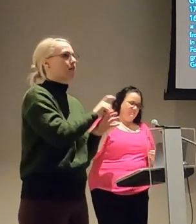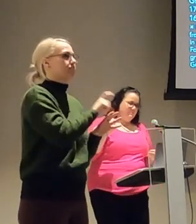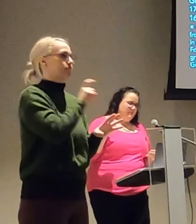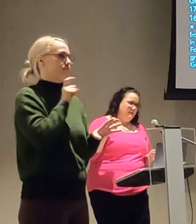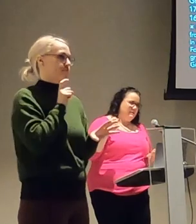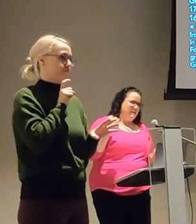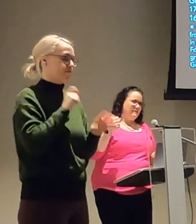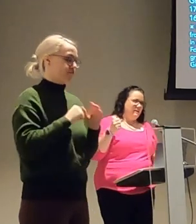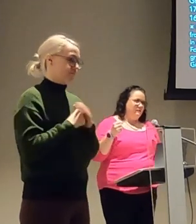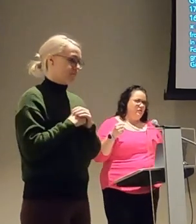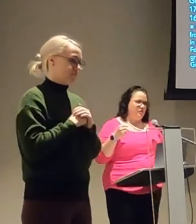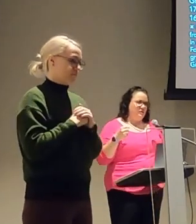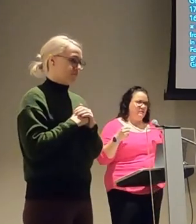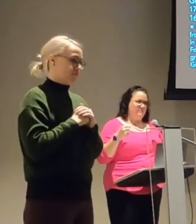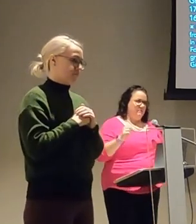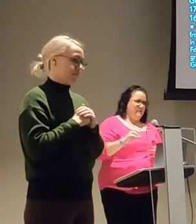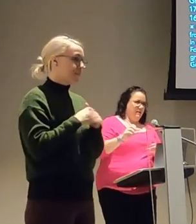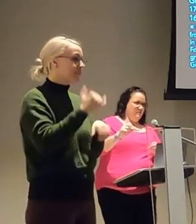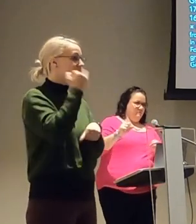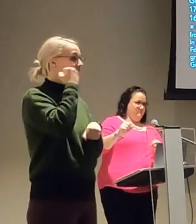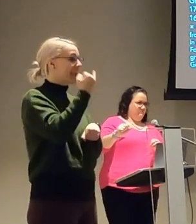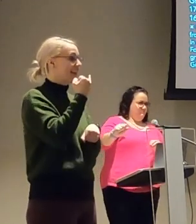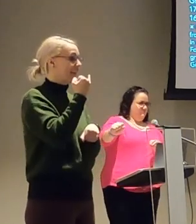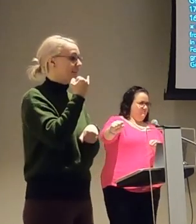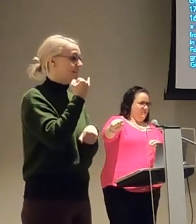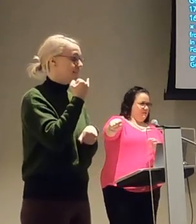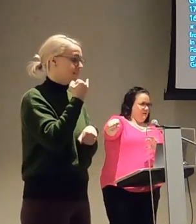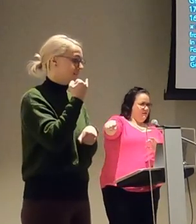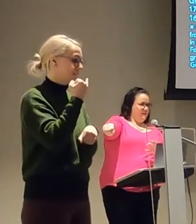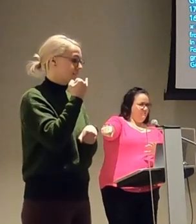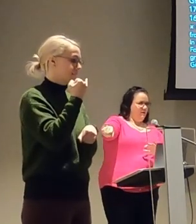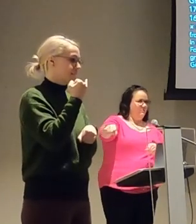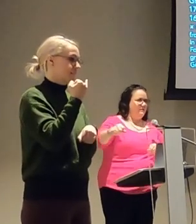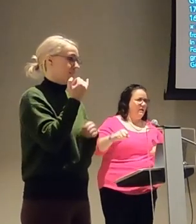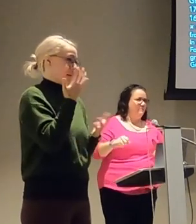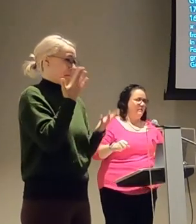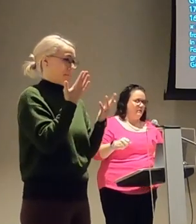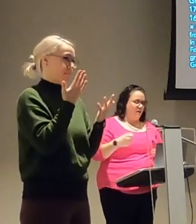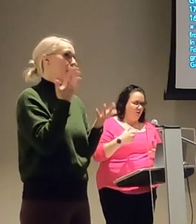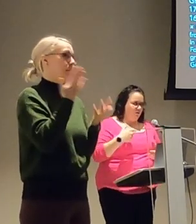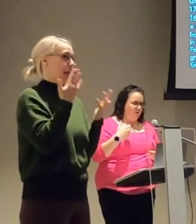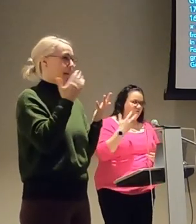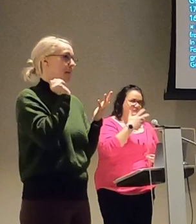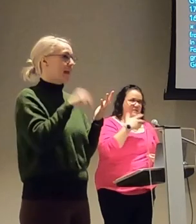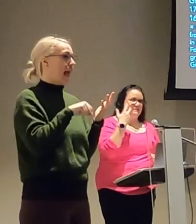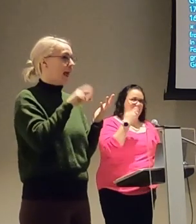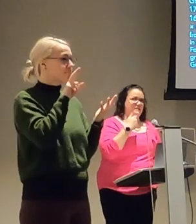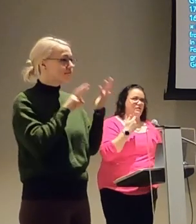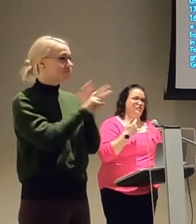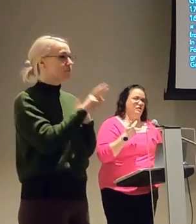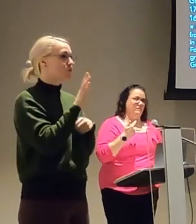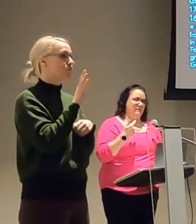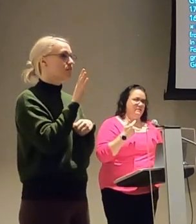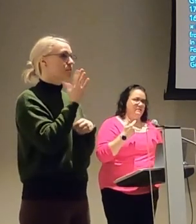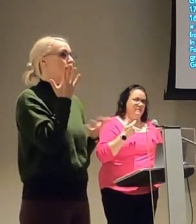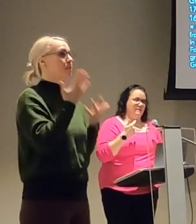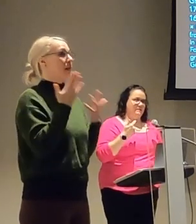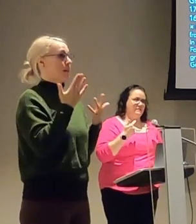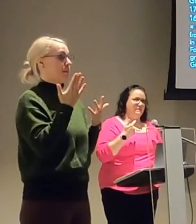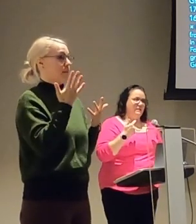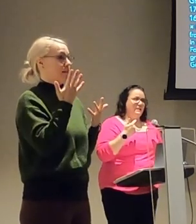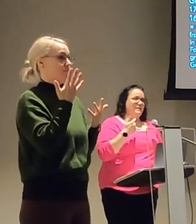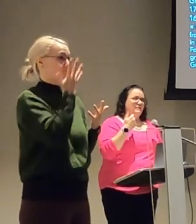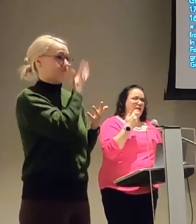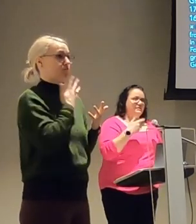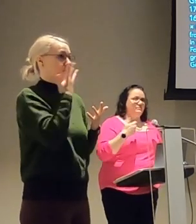And it's as if she is maybe kind of disgusted by what's happening, although her face does not show any